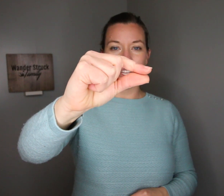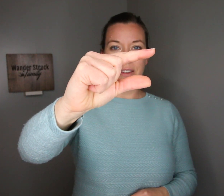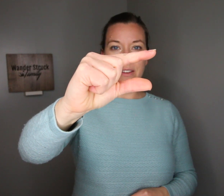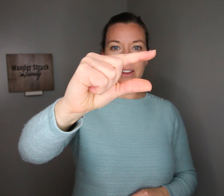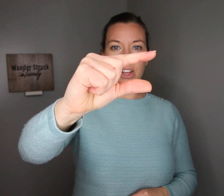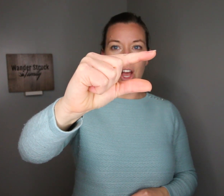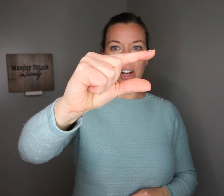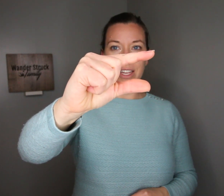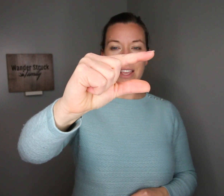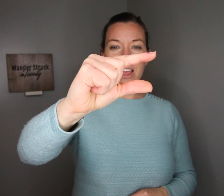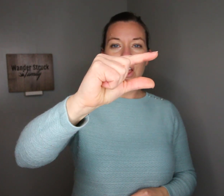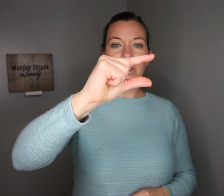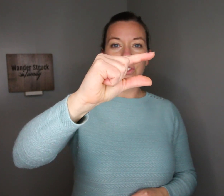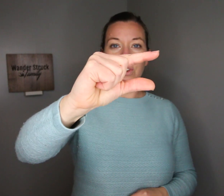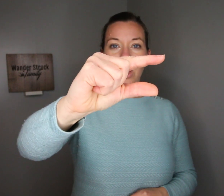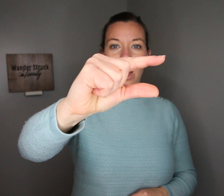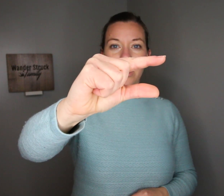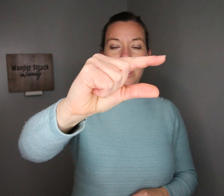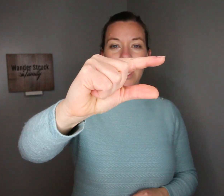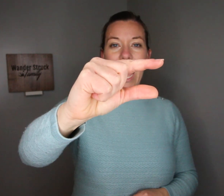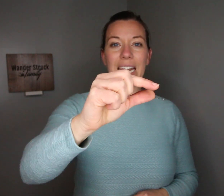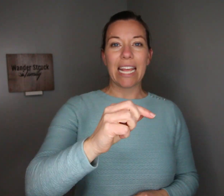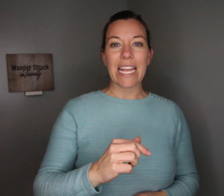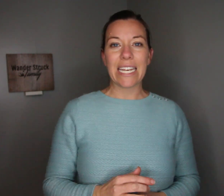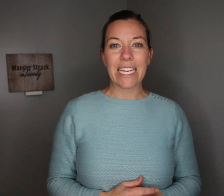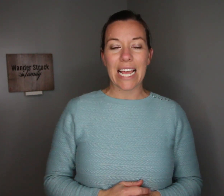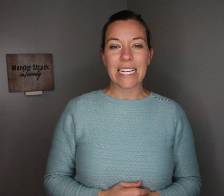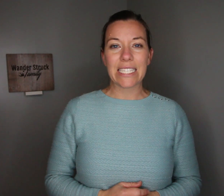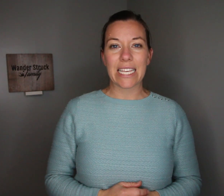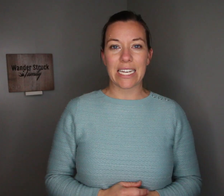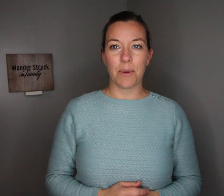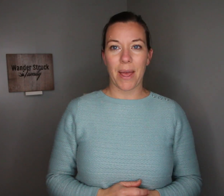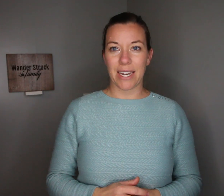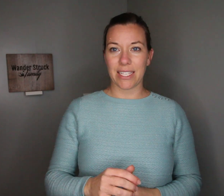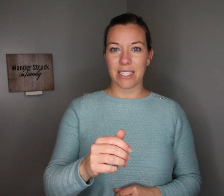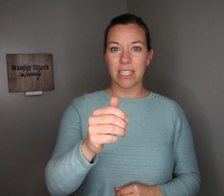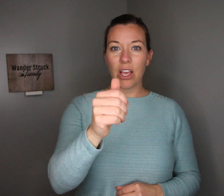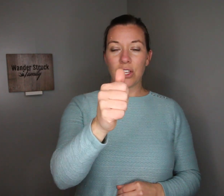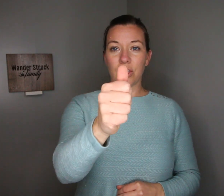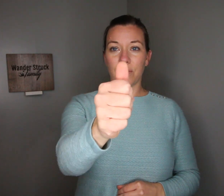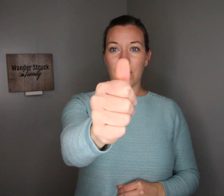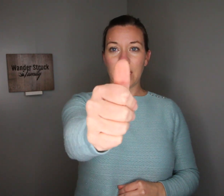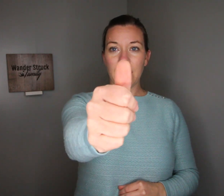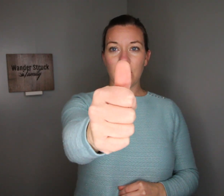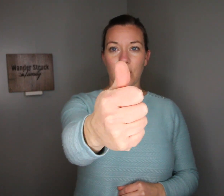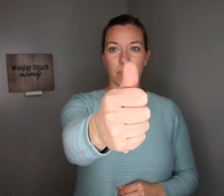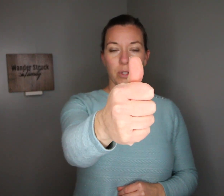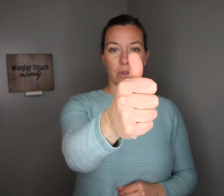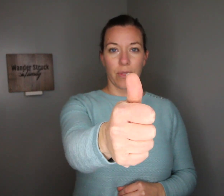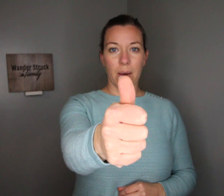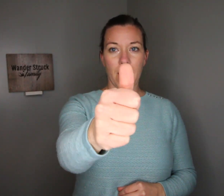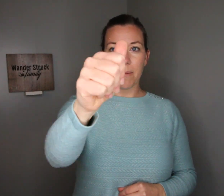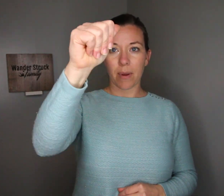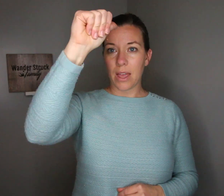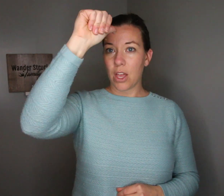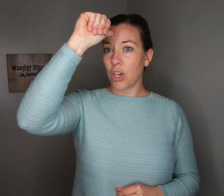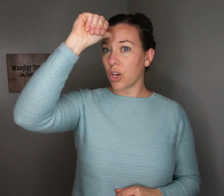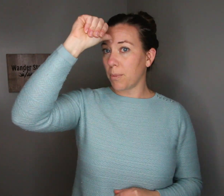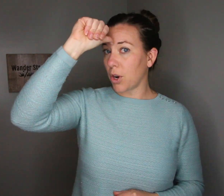G. Gandhi. So Gandhi and India's independence. So for India, you're going to put your thumb up. You're going to put it